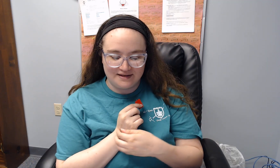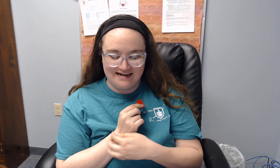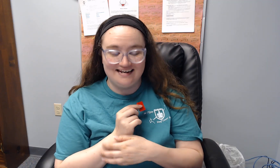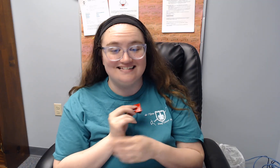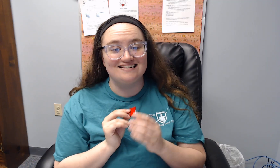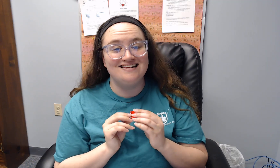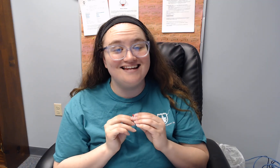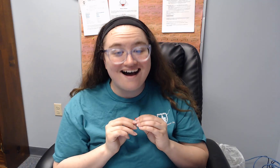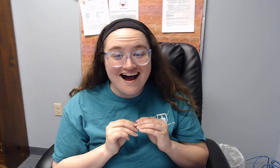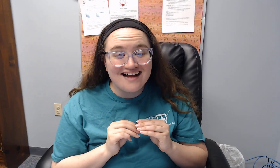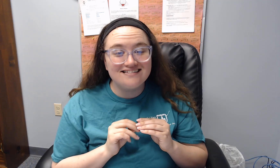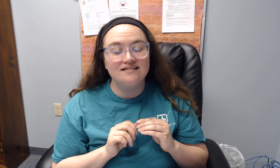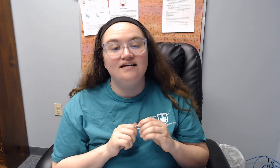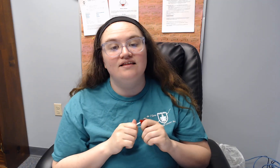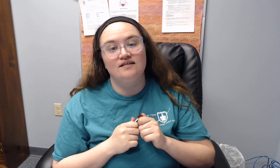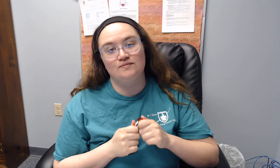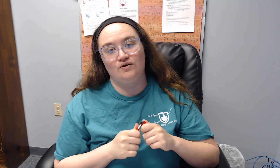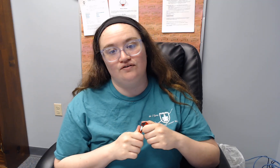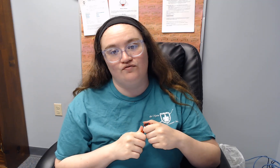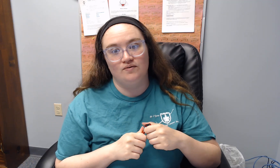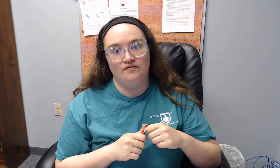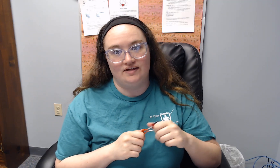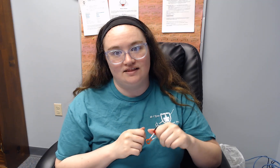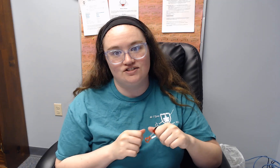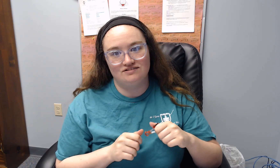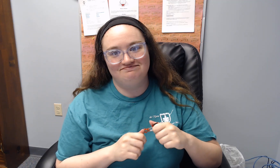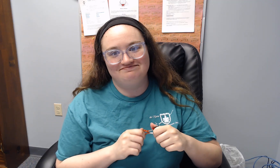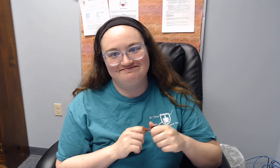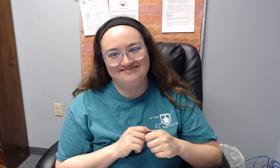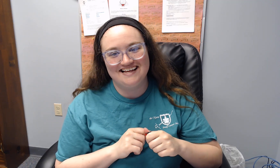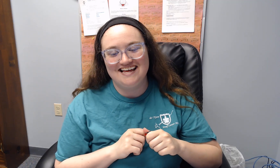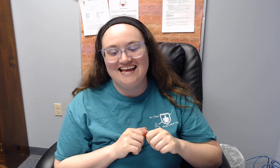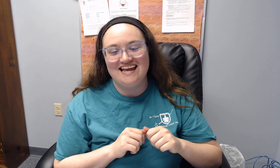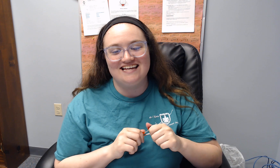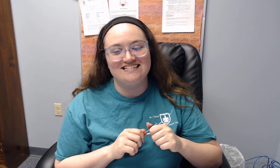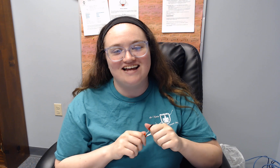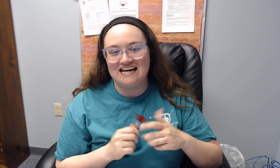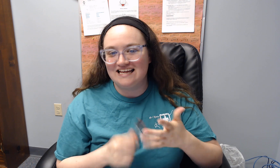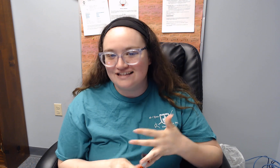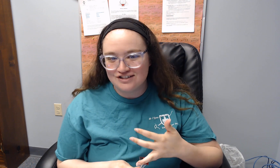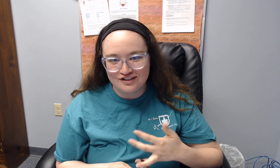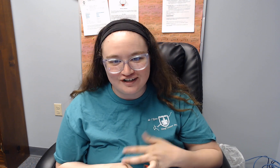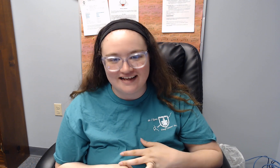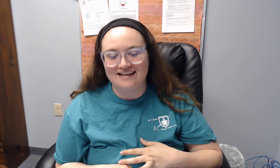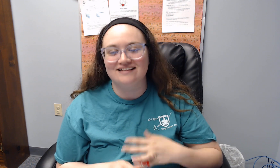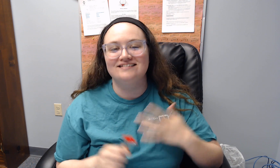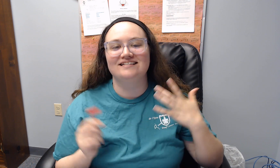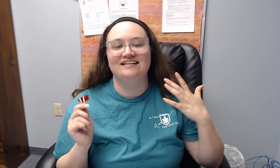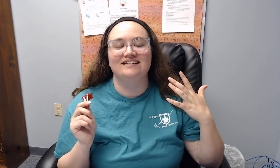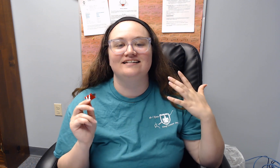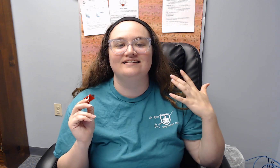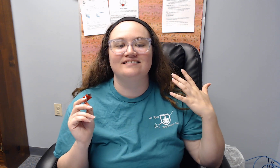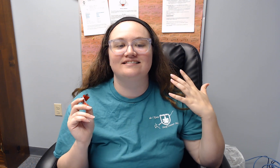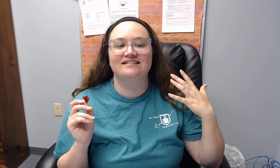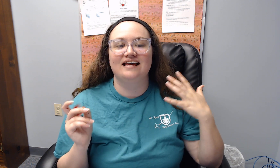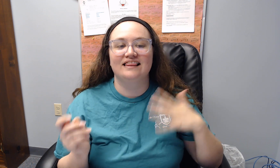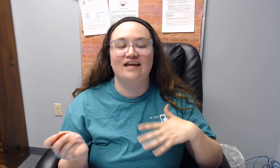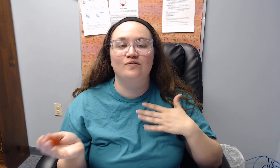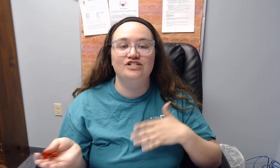And it is not the spoken form of English. It's not English on your hands. It is a language in and